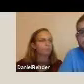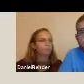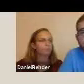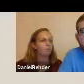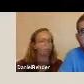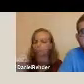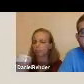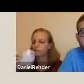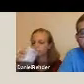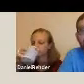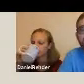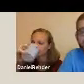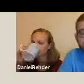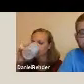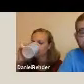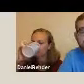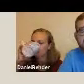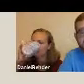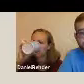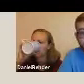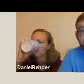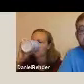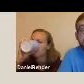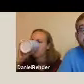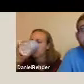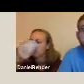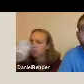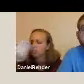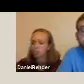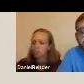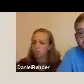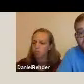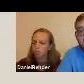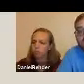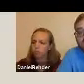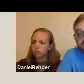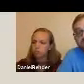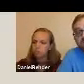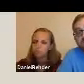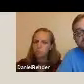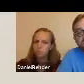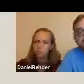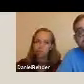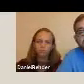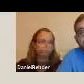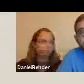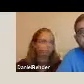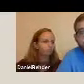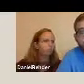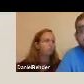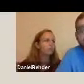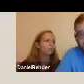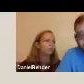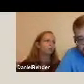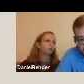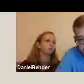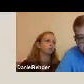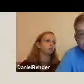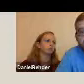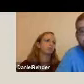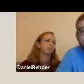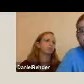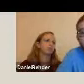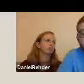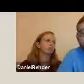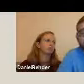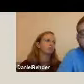works. There's been lots of times that in class or, you know, language learning sessions that we understand things a lot